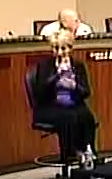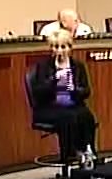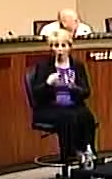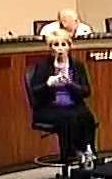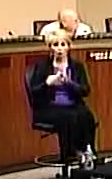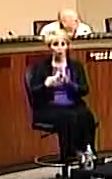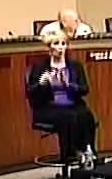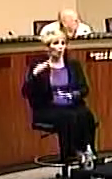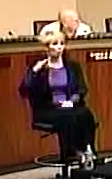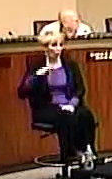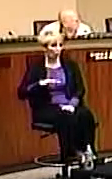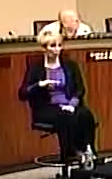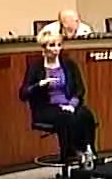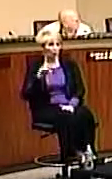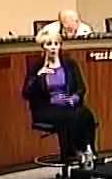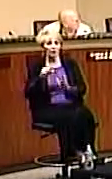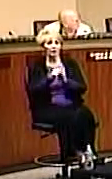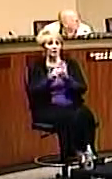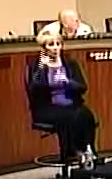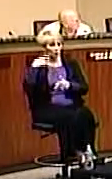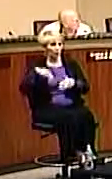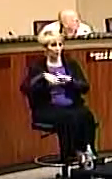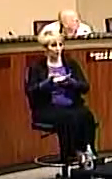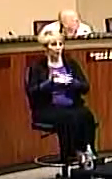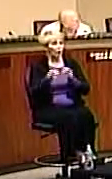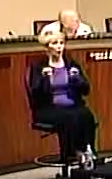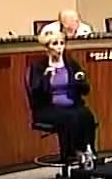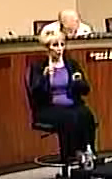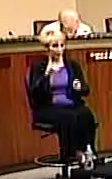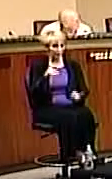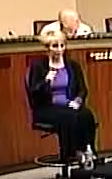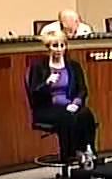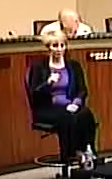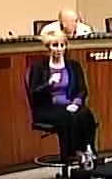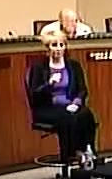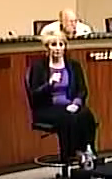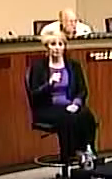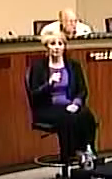a profit, or the state will come in and run it.